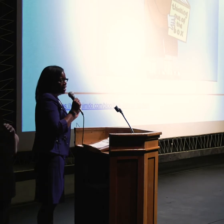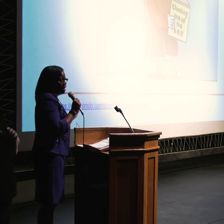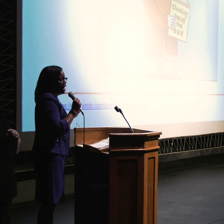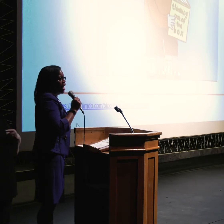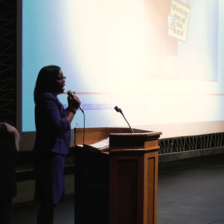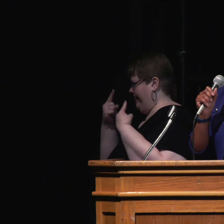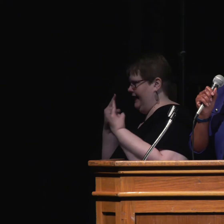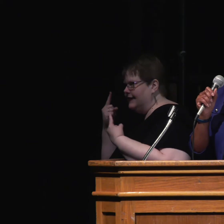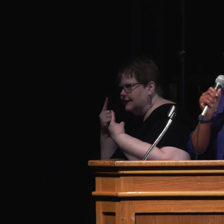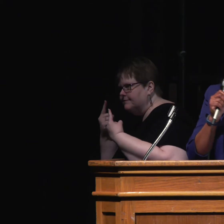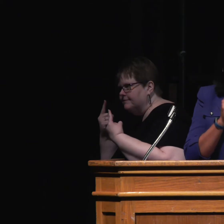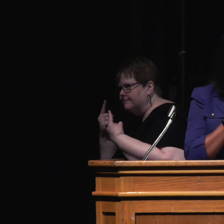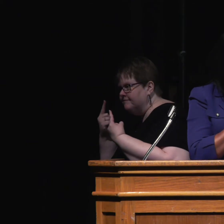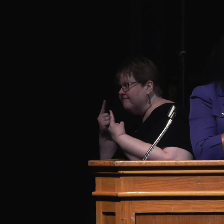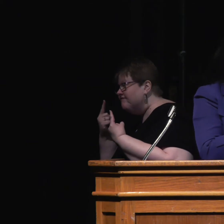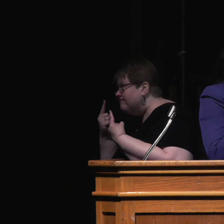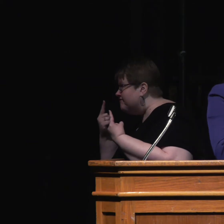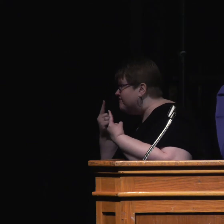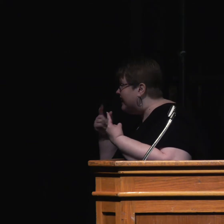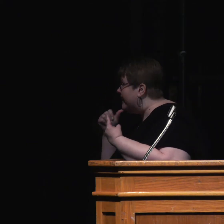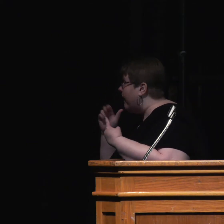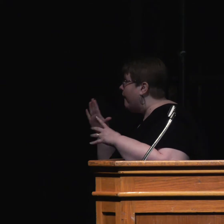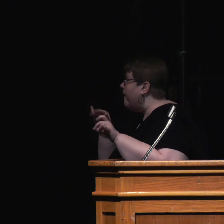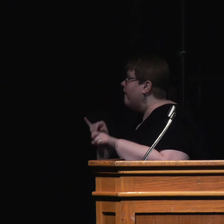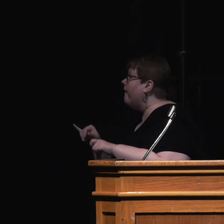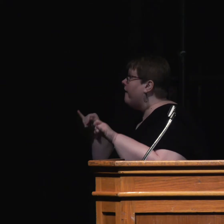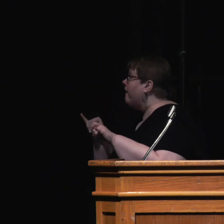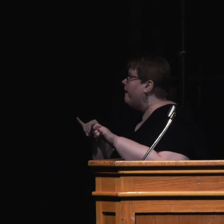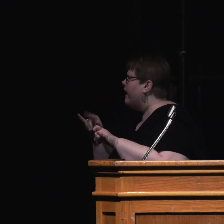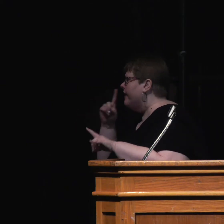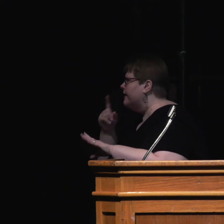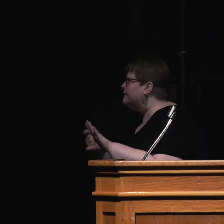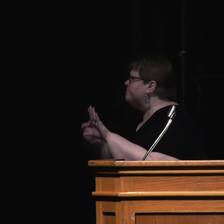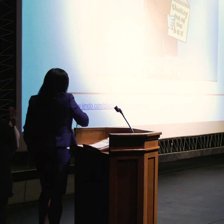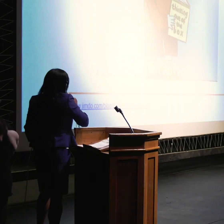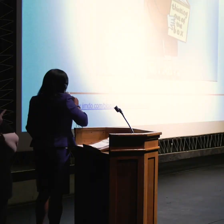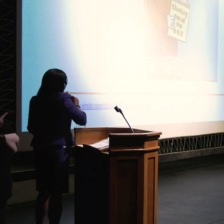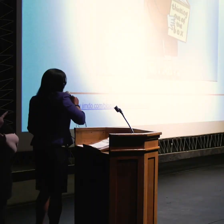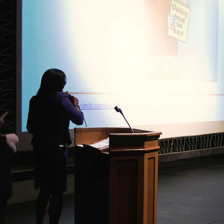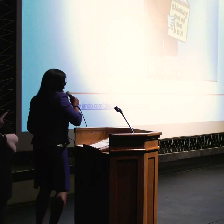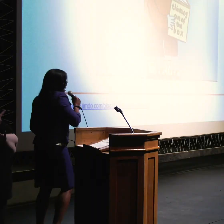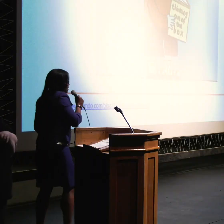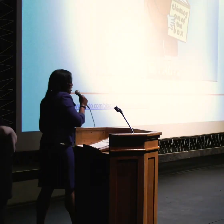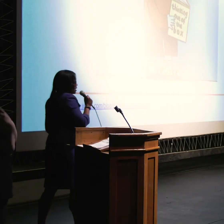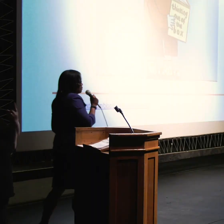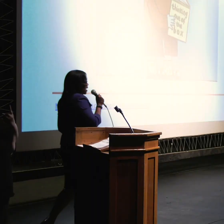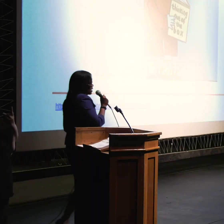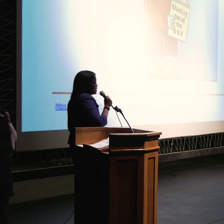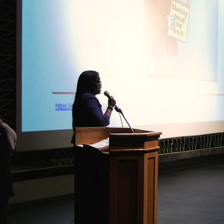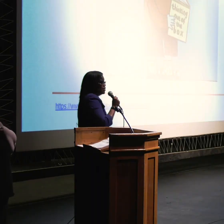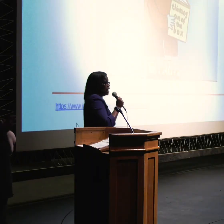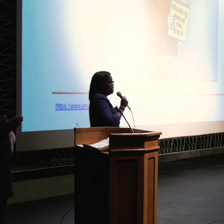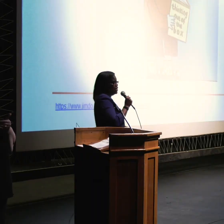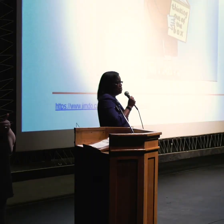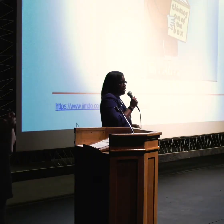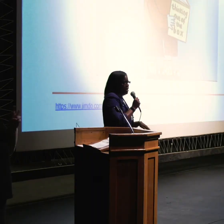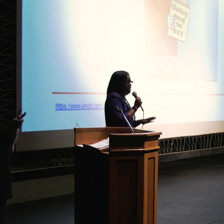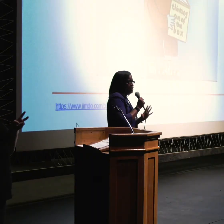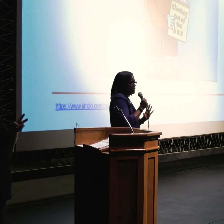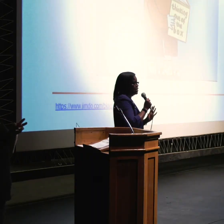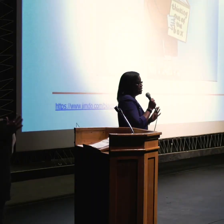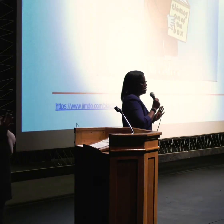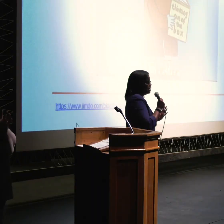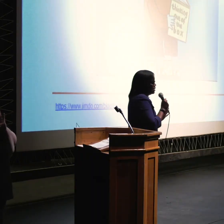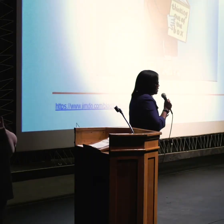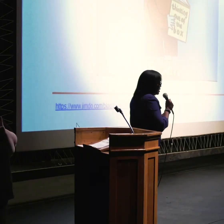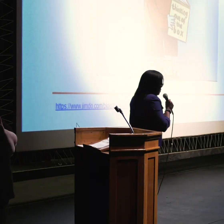think outside the box. And when we're thinking outside the box, sometimes it